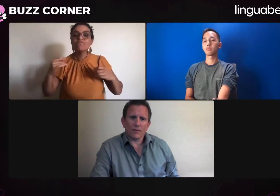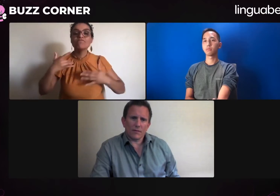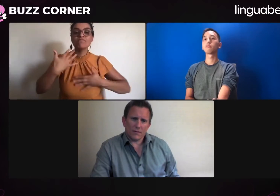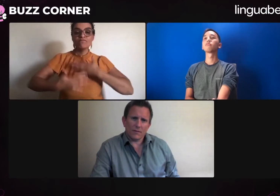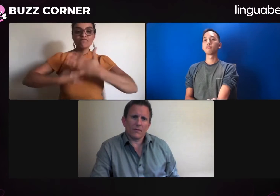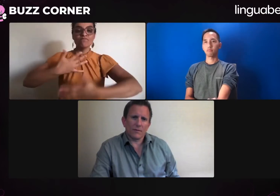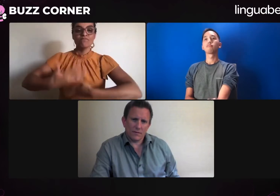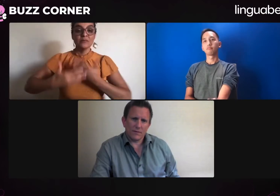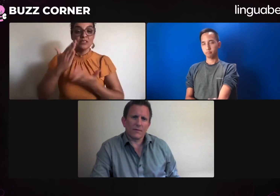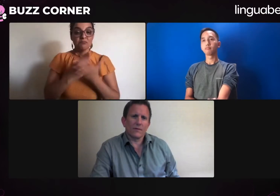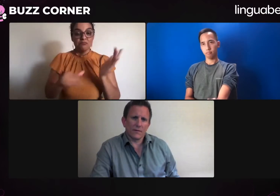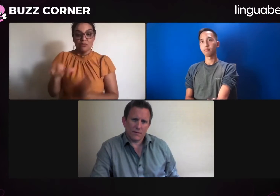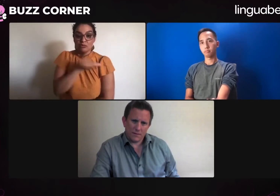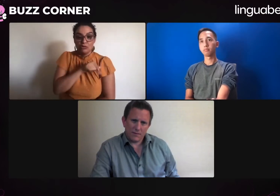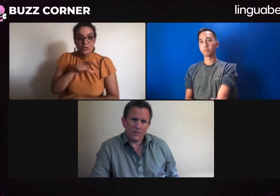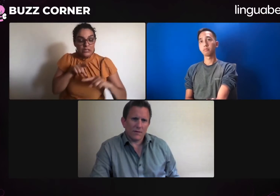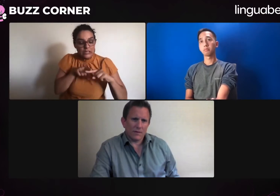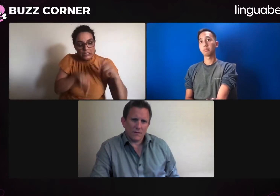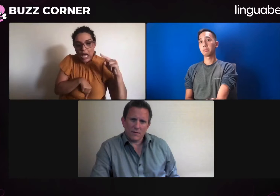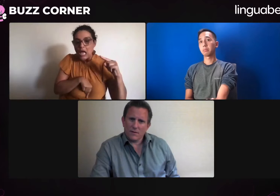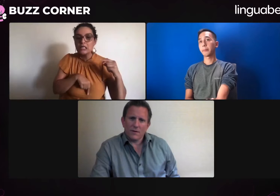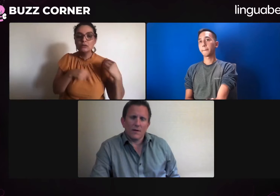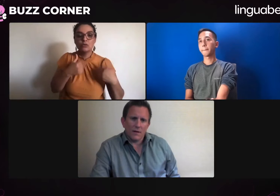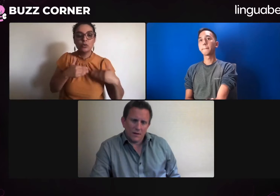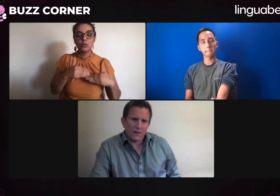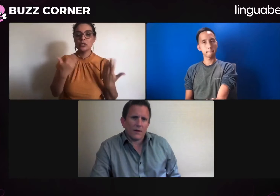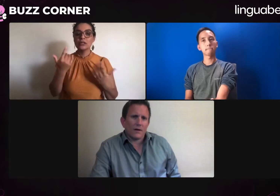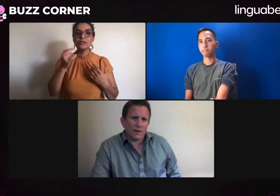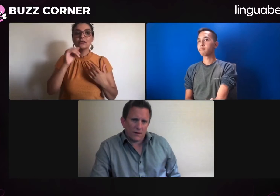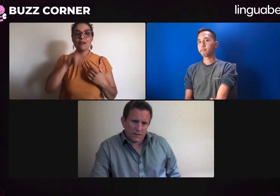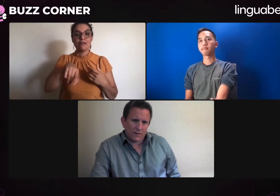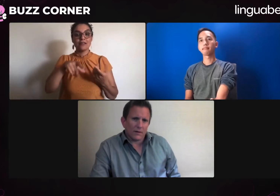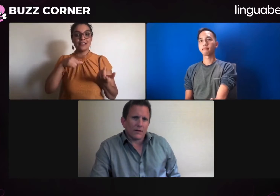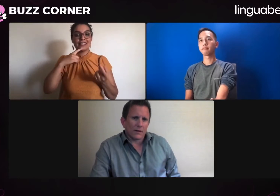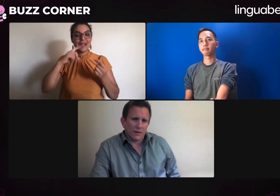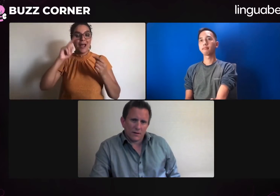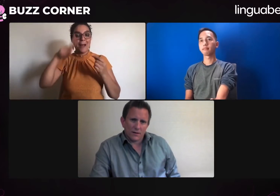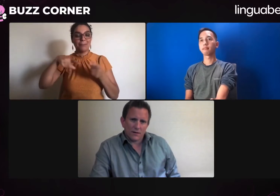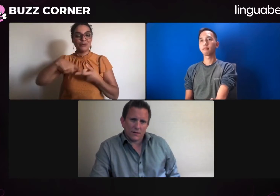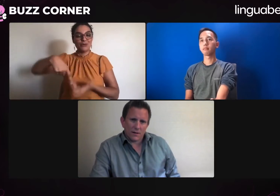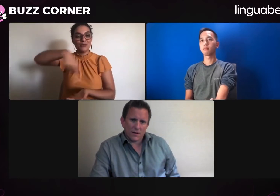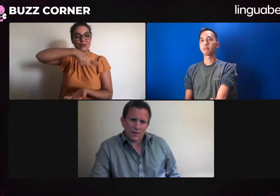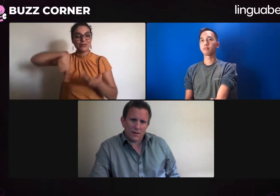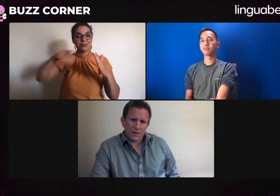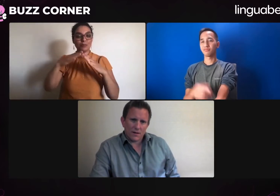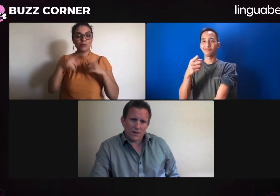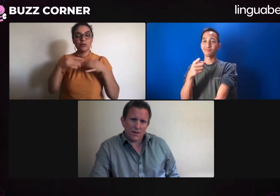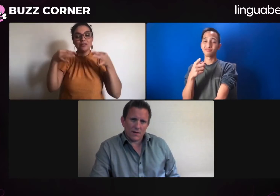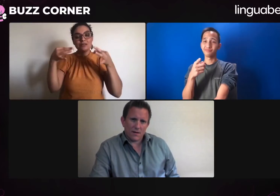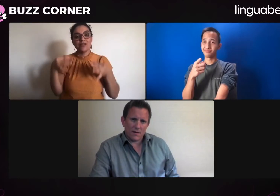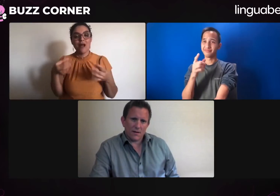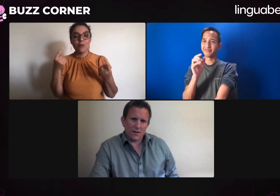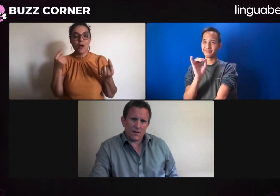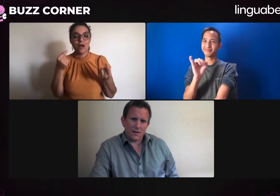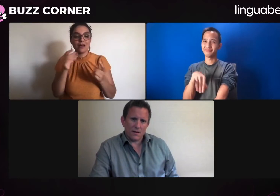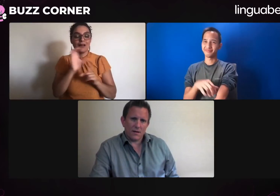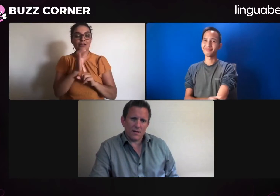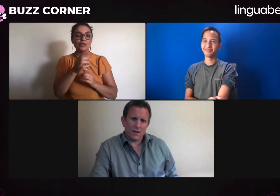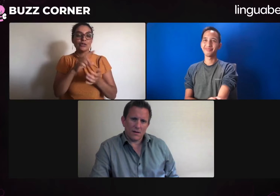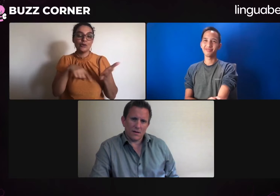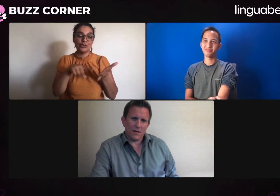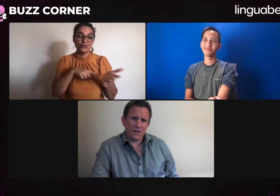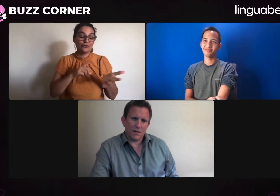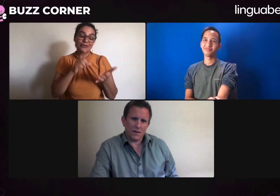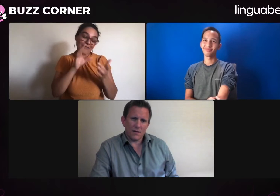so they have the emotional ability to still move on past that tragedy, whereas some people can't. They can't watch the NFL anymore. I really believe it's up to